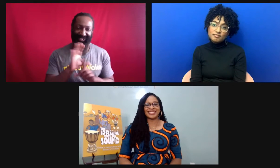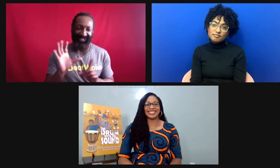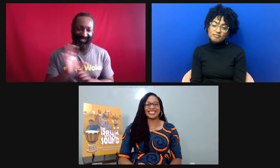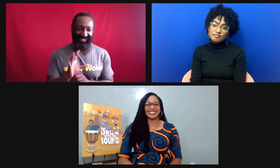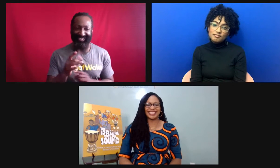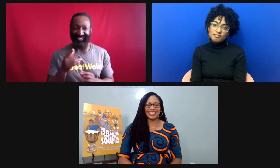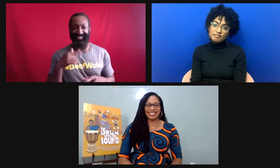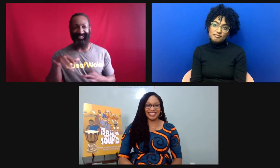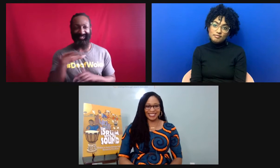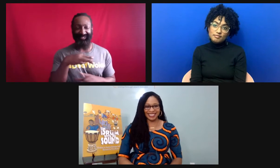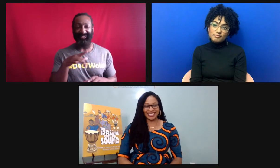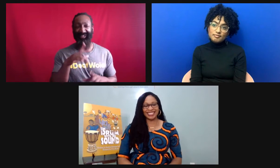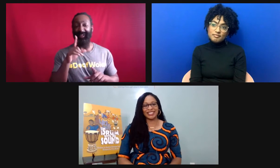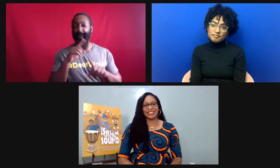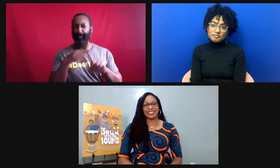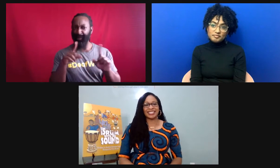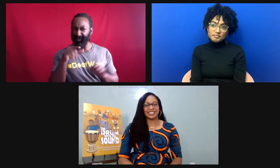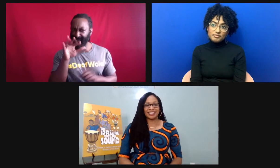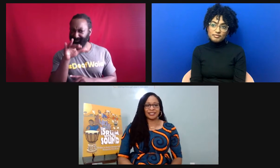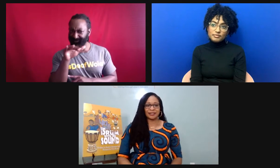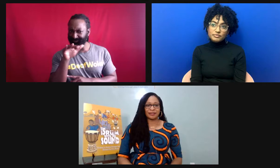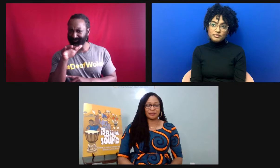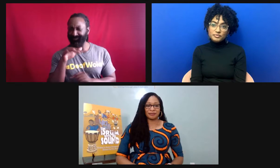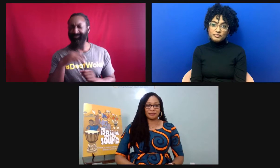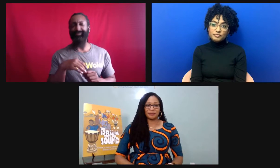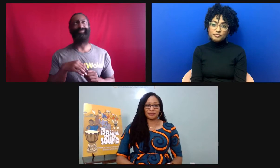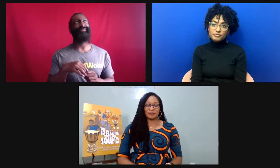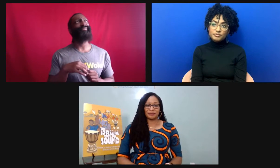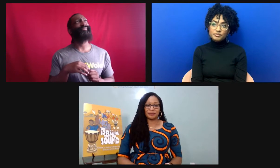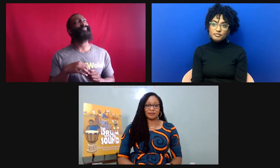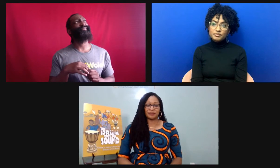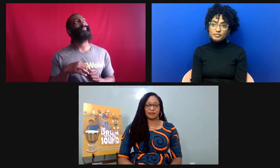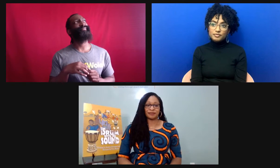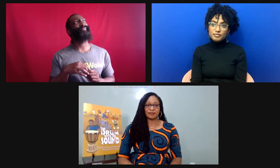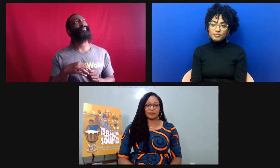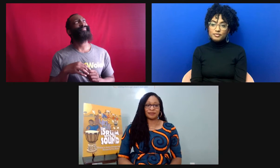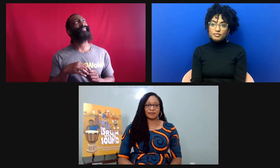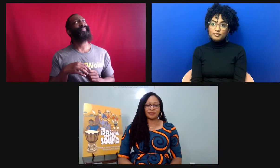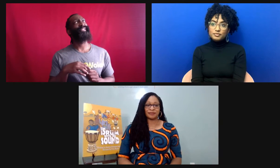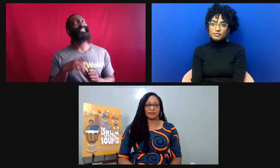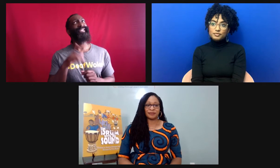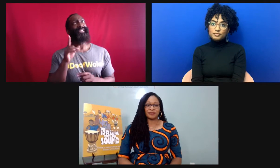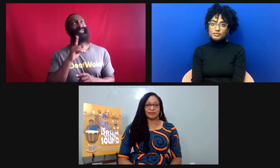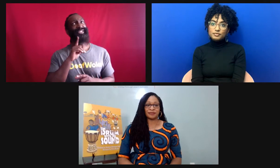I love my culture, my deaf culture. I love it.